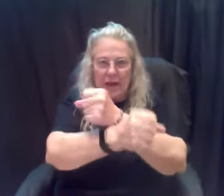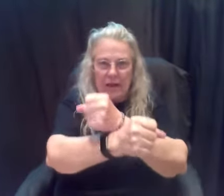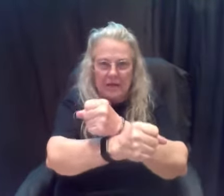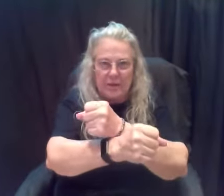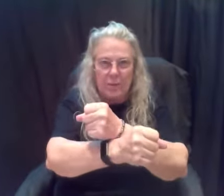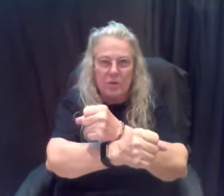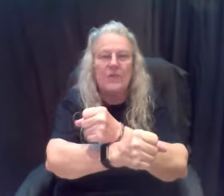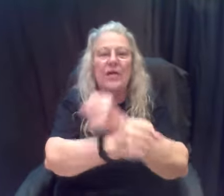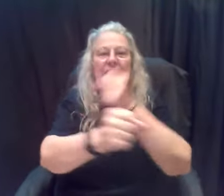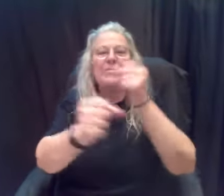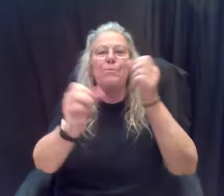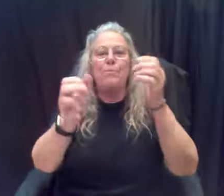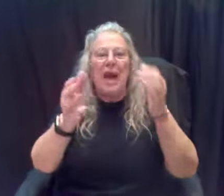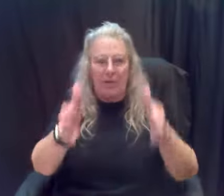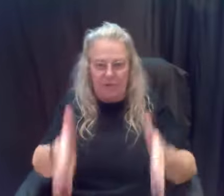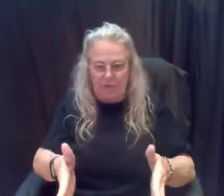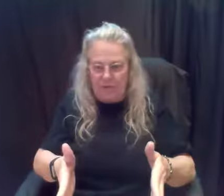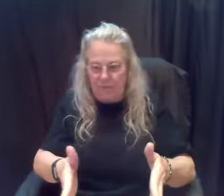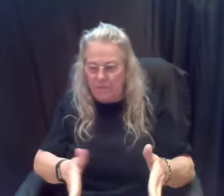is a person that is bound.